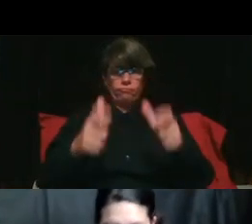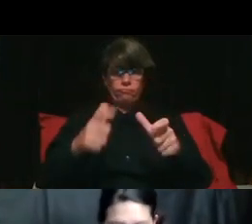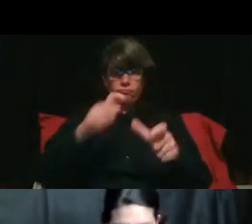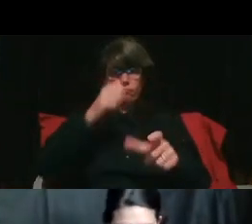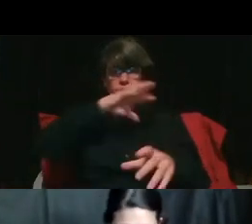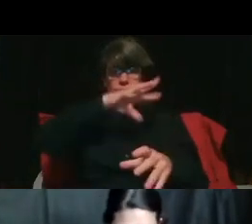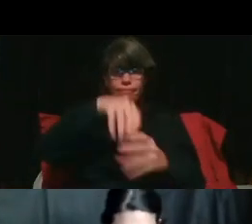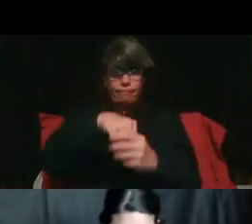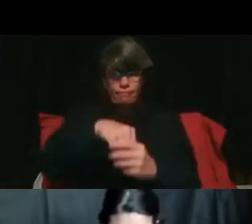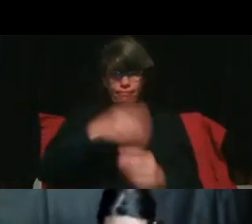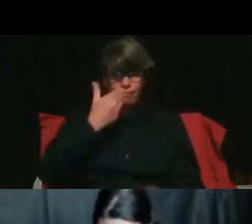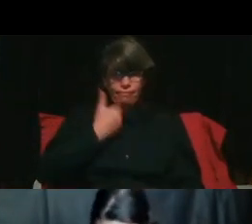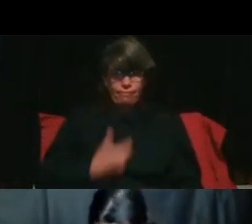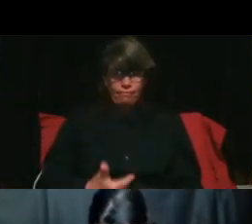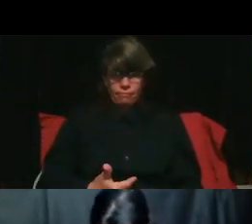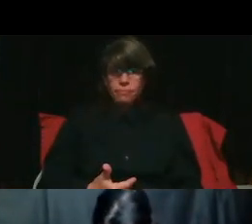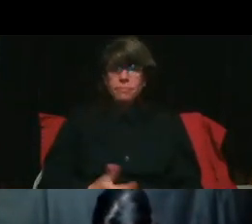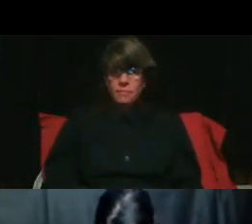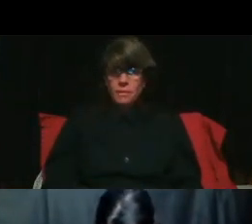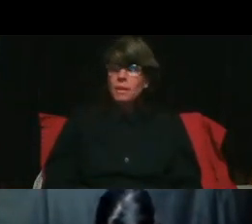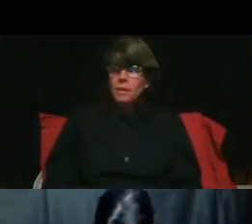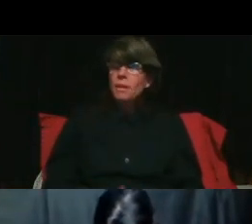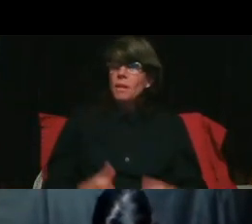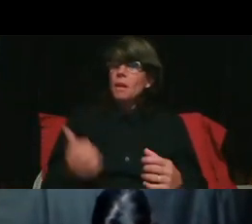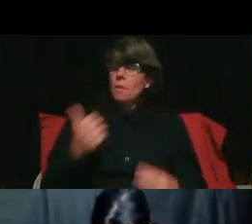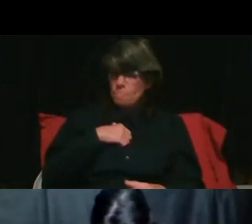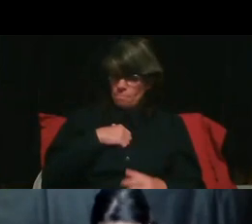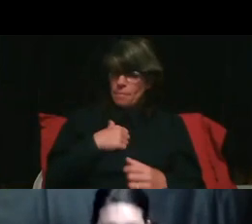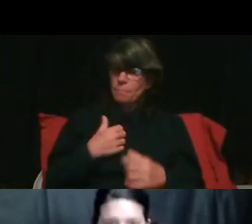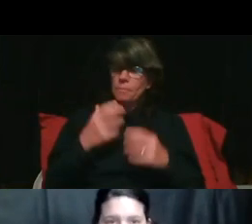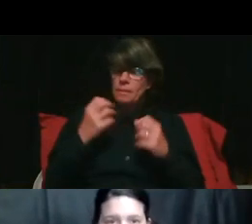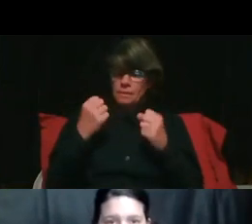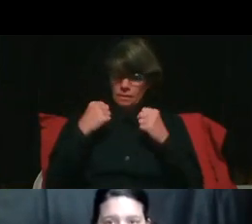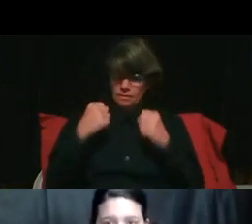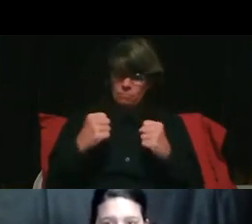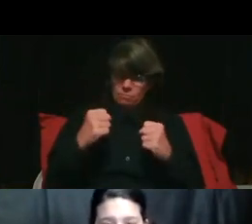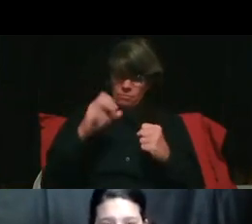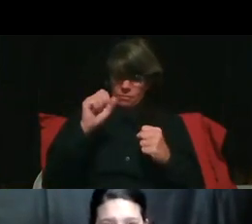and I have been involving myself with Well Variety